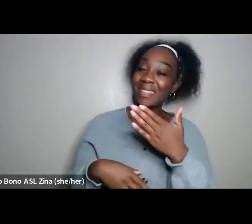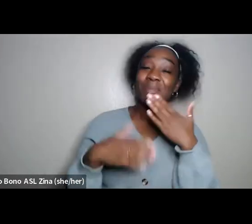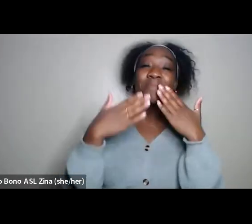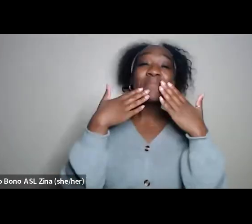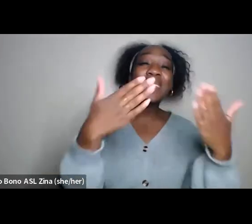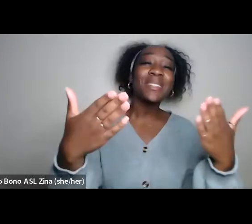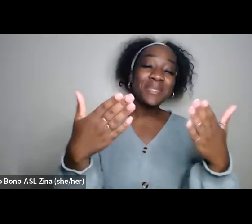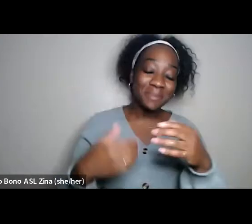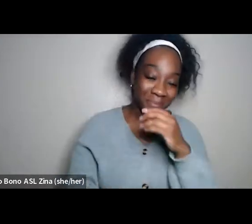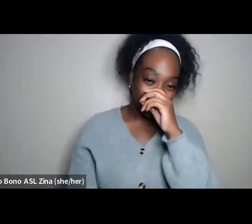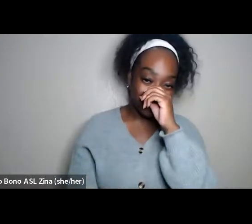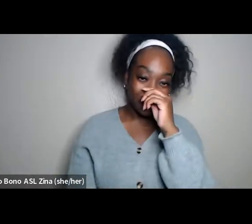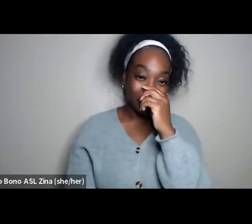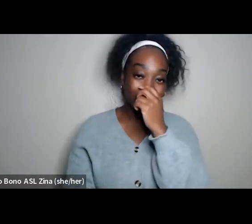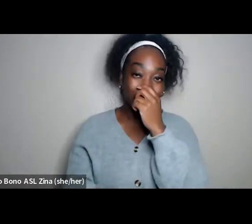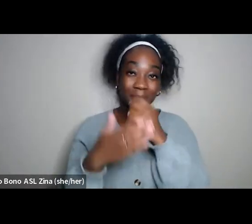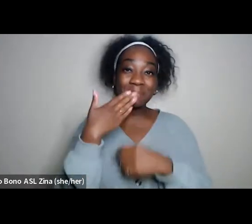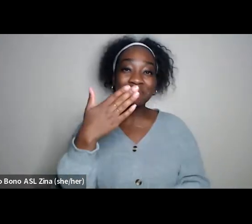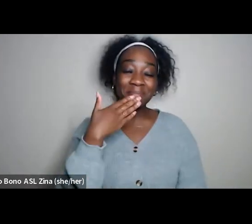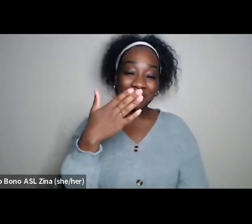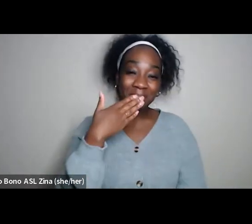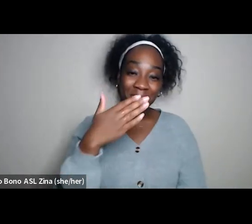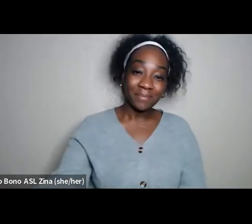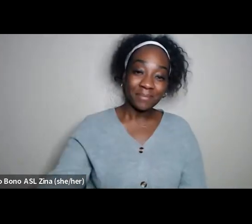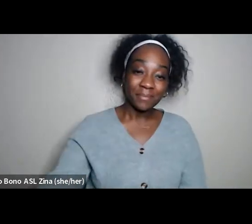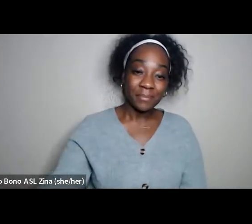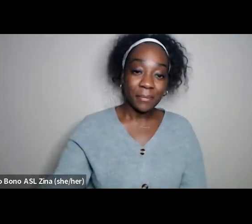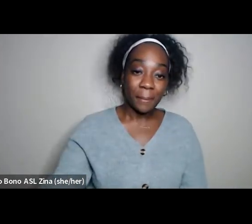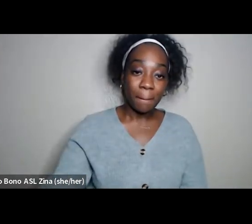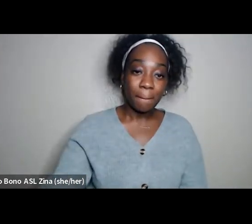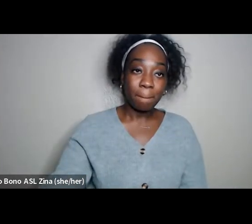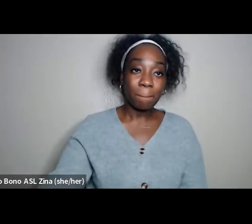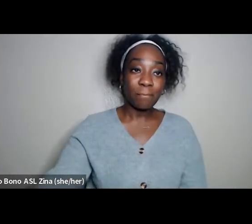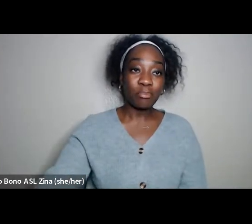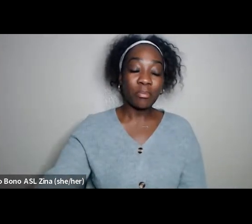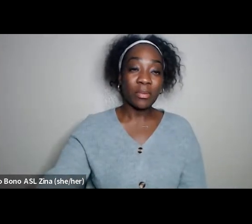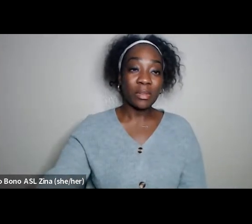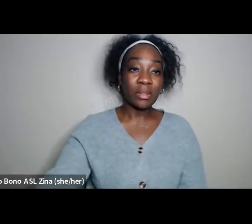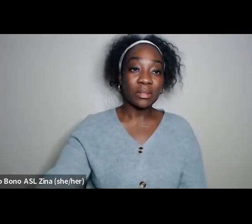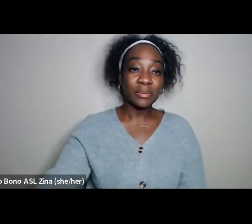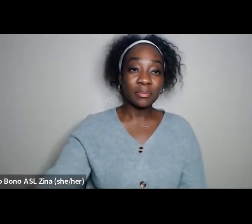you. Thank you, everybody. Thank you. Travel safely.